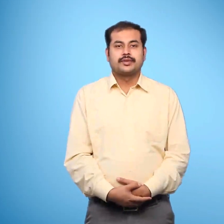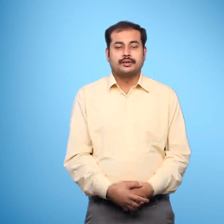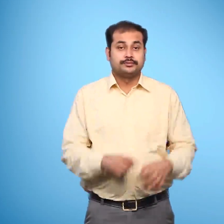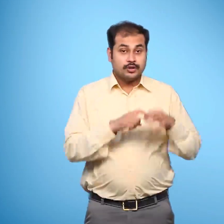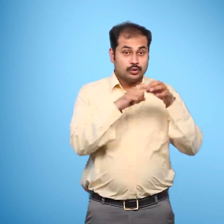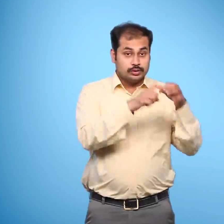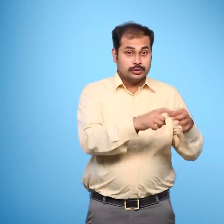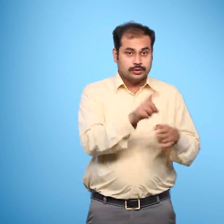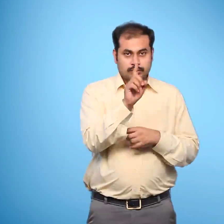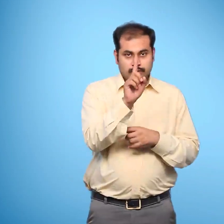Question 1.